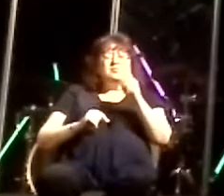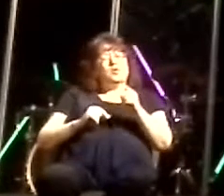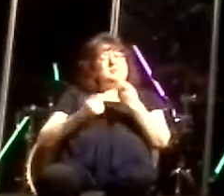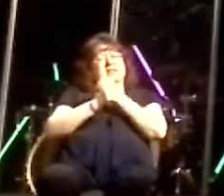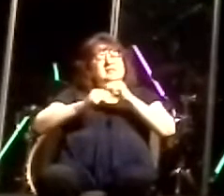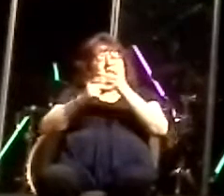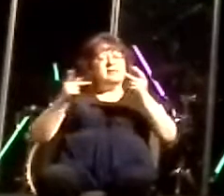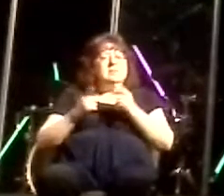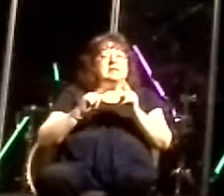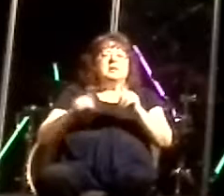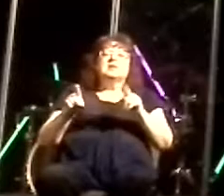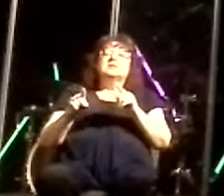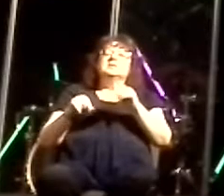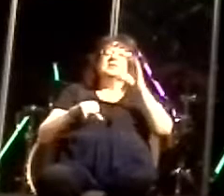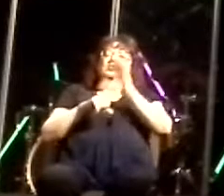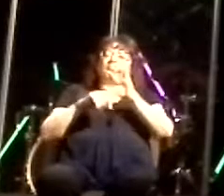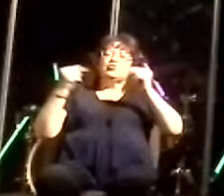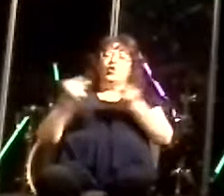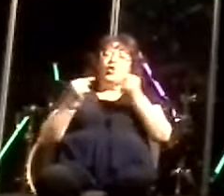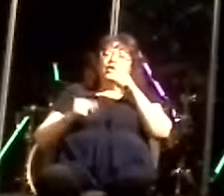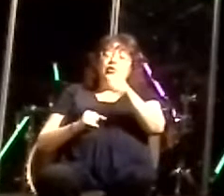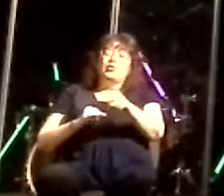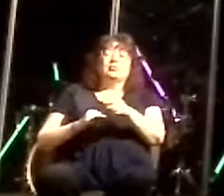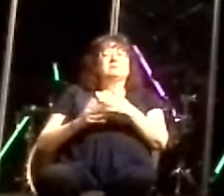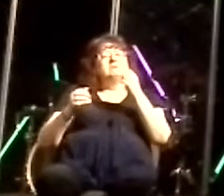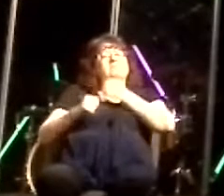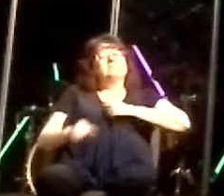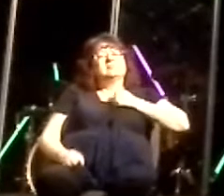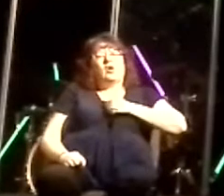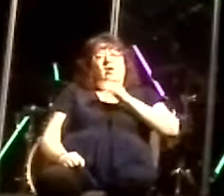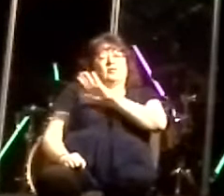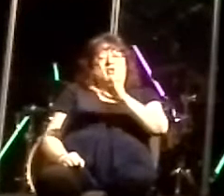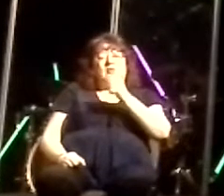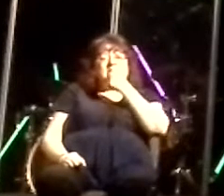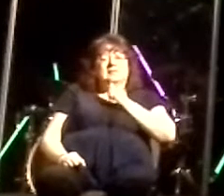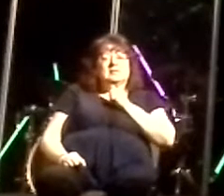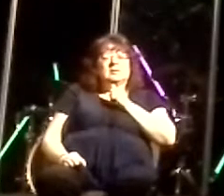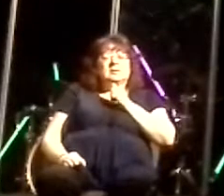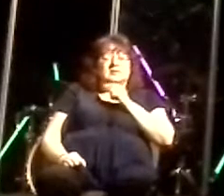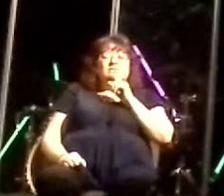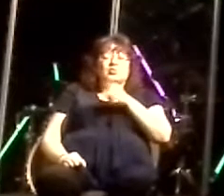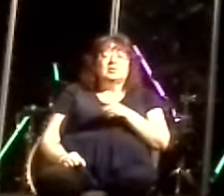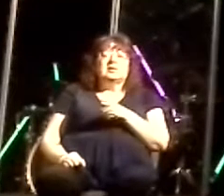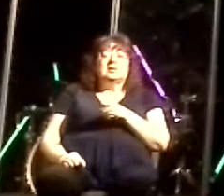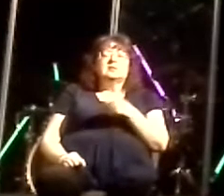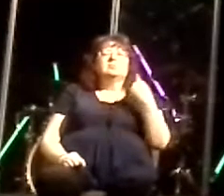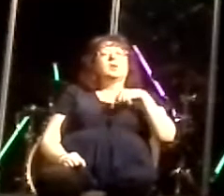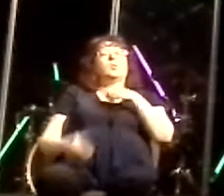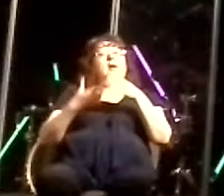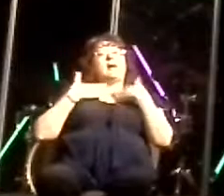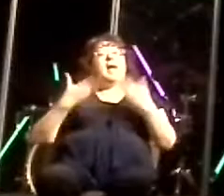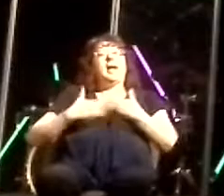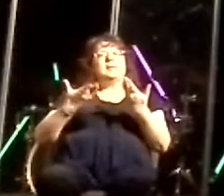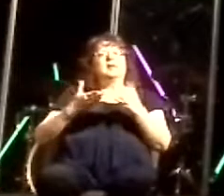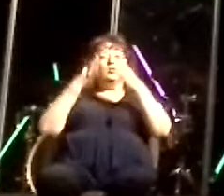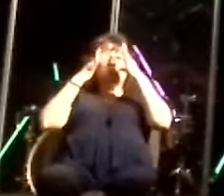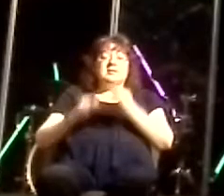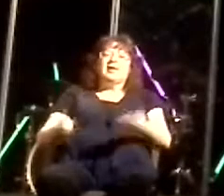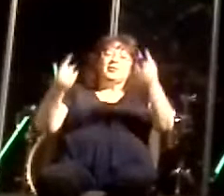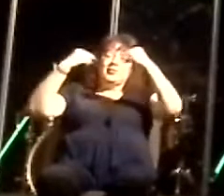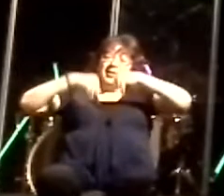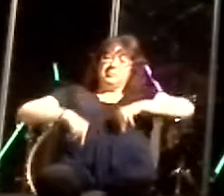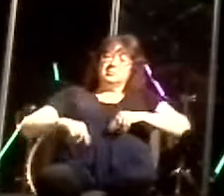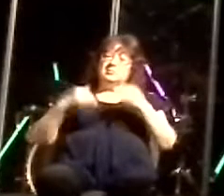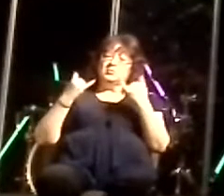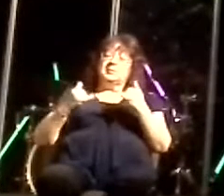be a safe place, but you were hurt by a church. And we're so sorry for your pain. We really are, but we are so glad that you chose to be